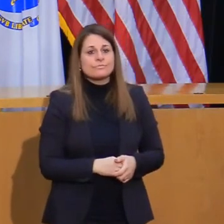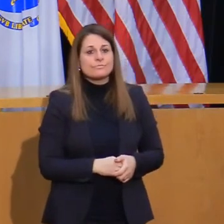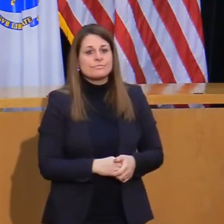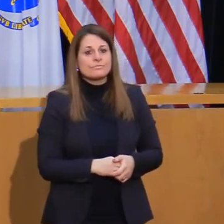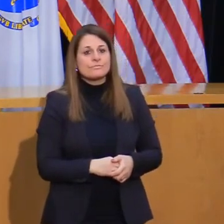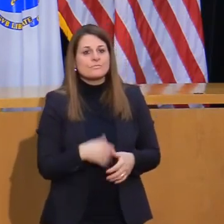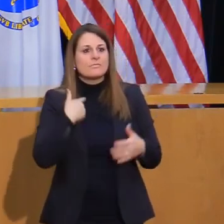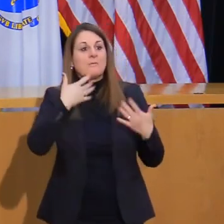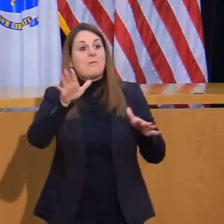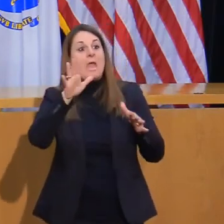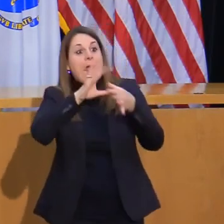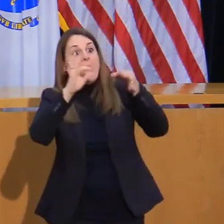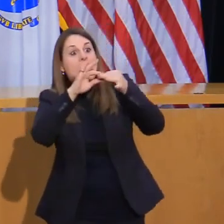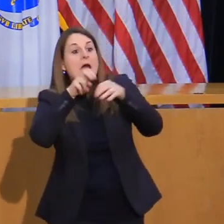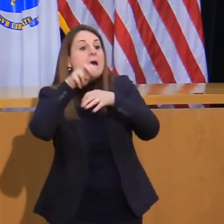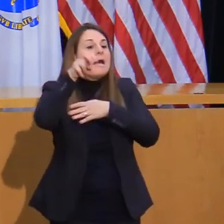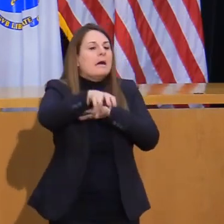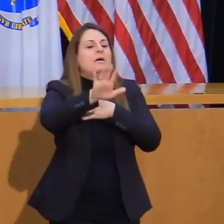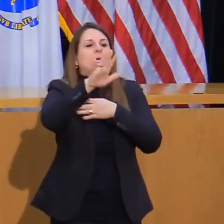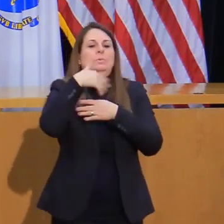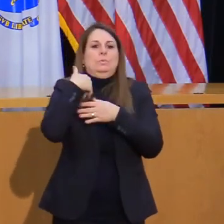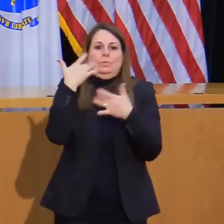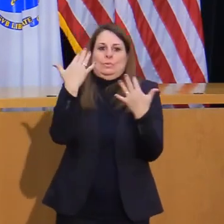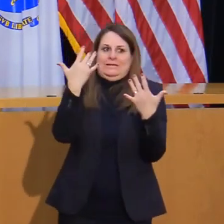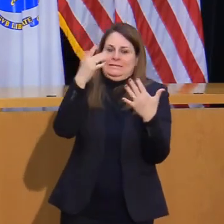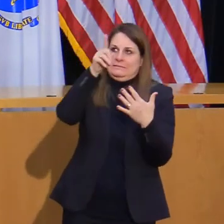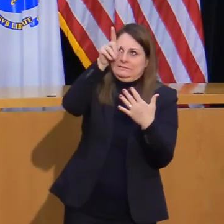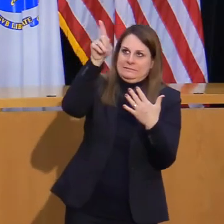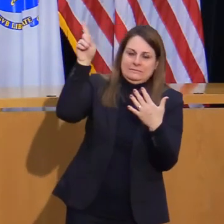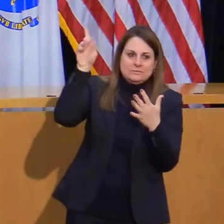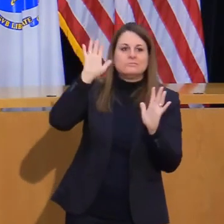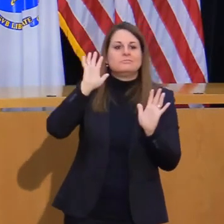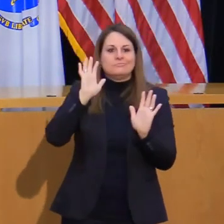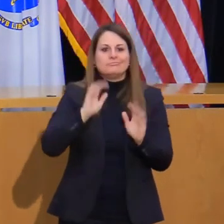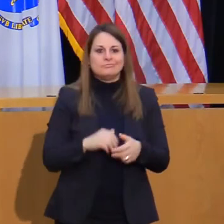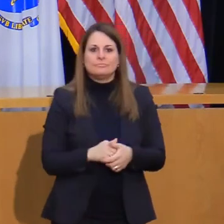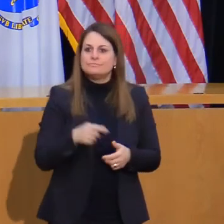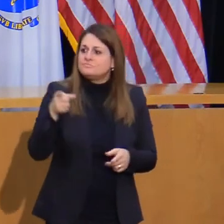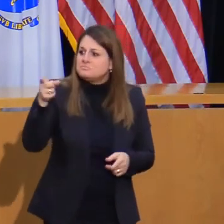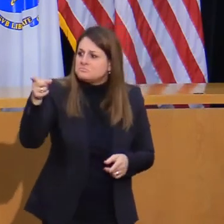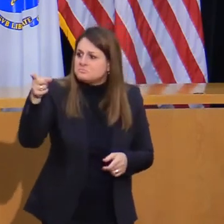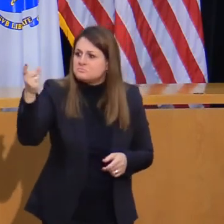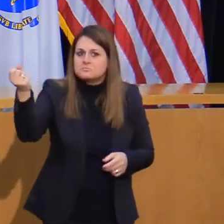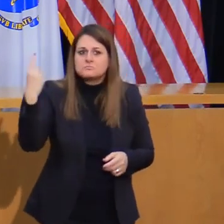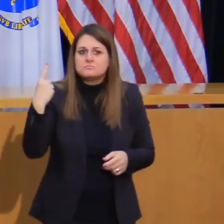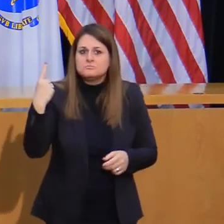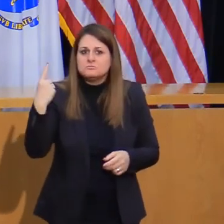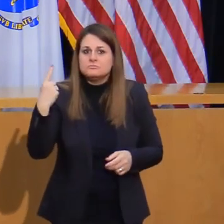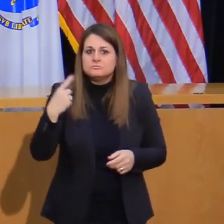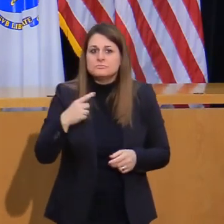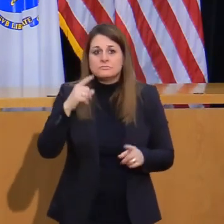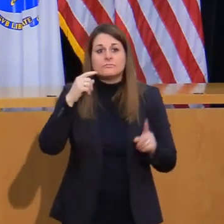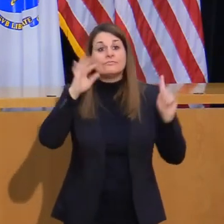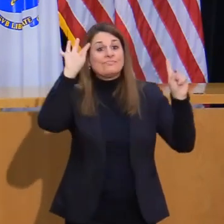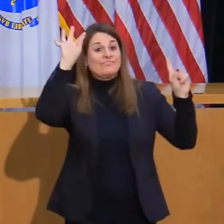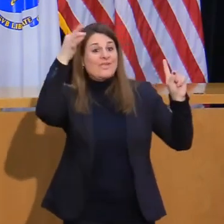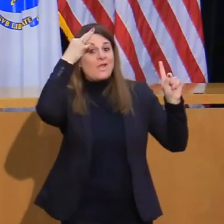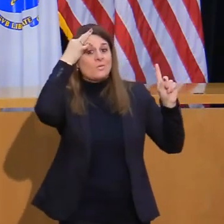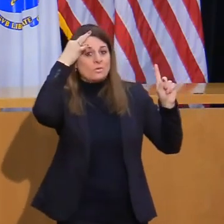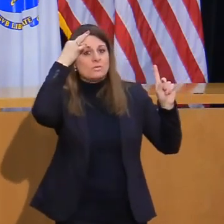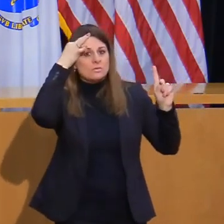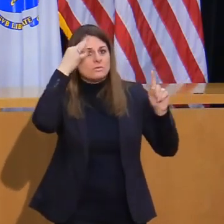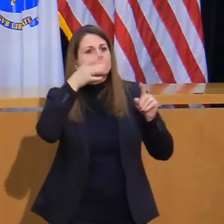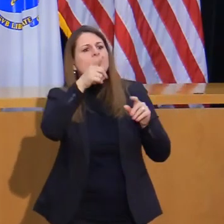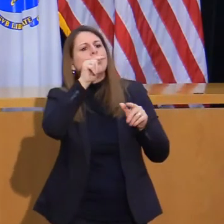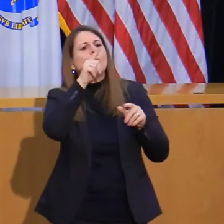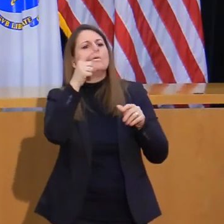one. Governor, the federal government is expanding eligibility for vaccines to some essential workers who are still not